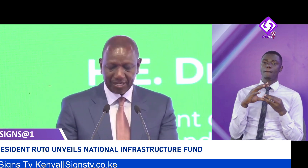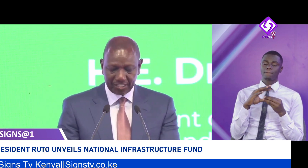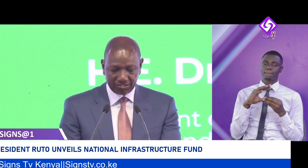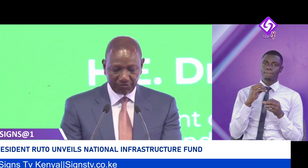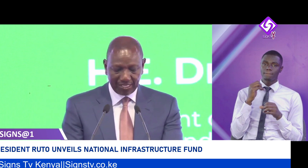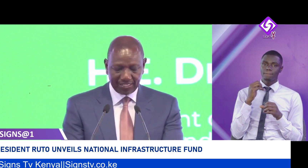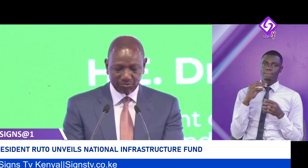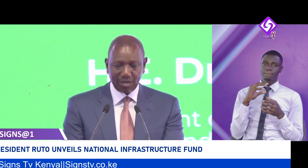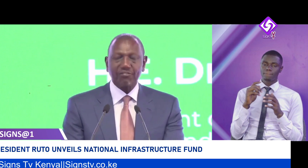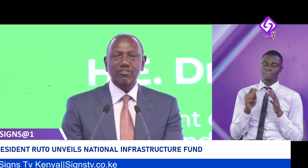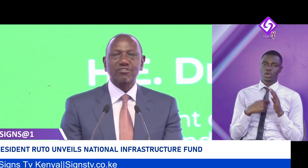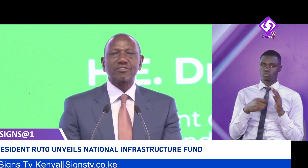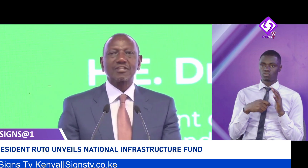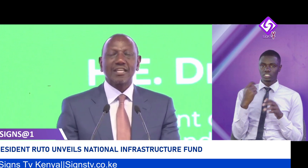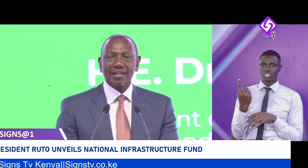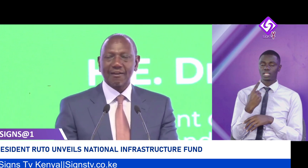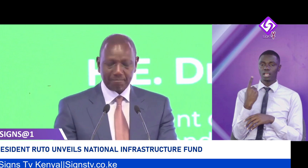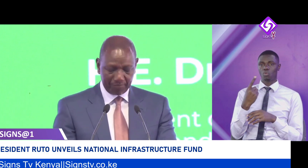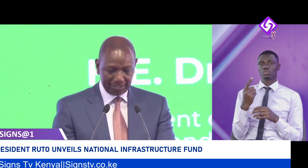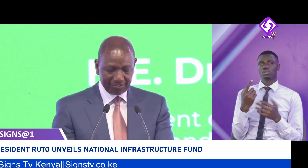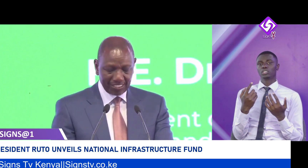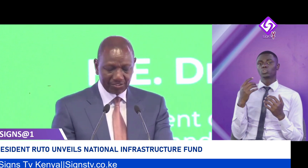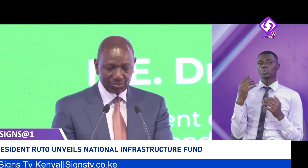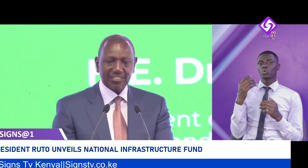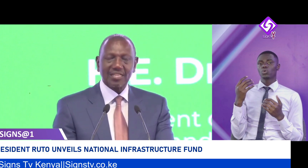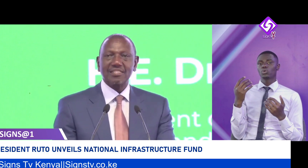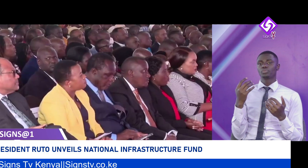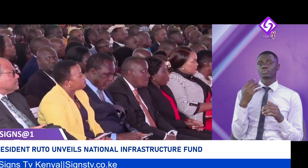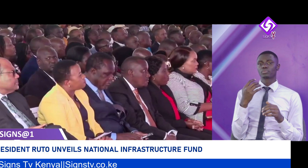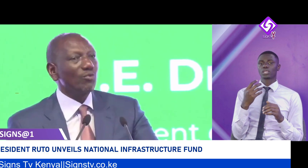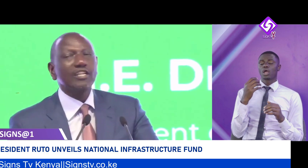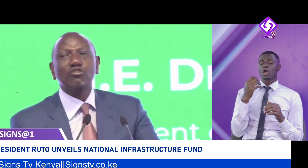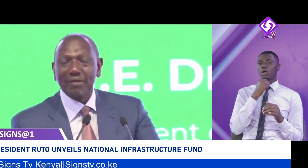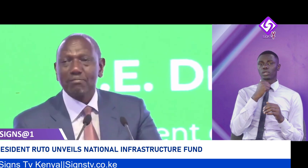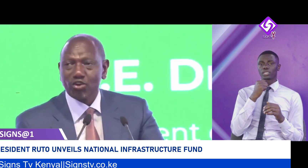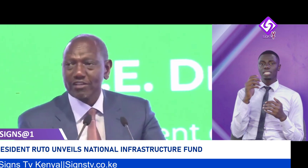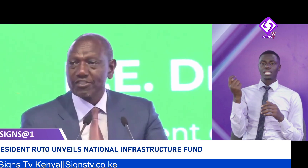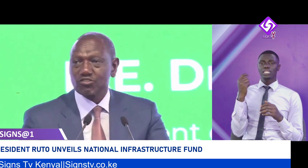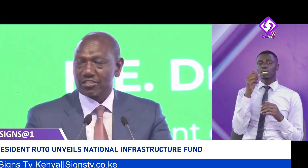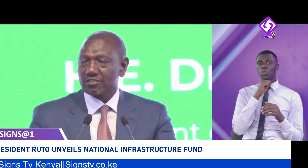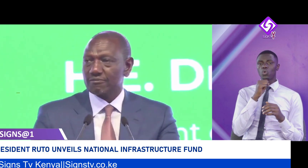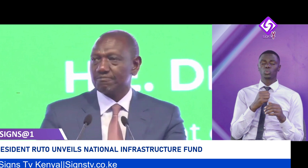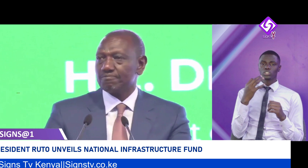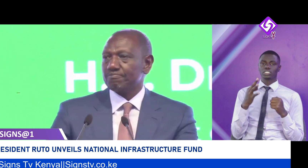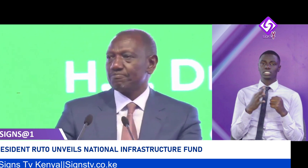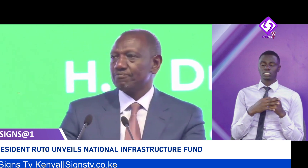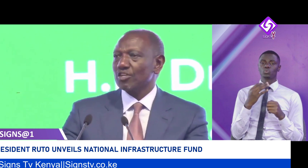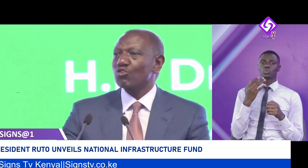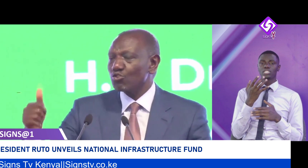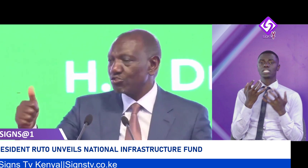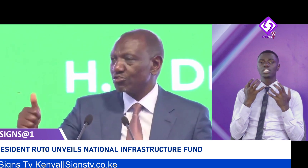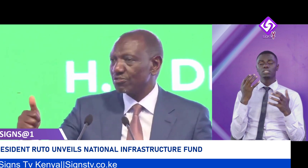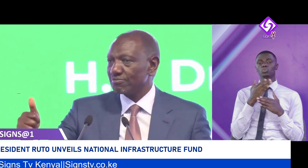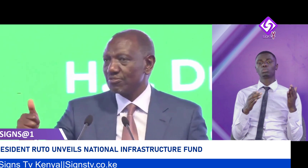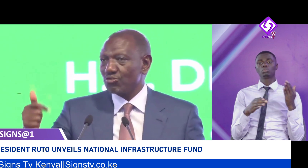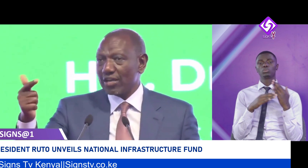average age of Kenya's workforce here is just 28 years. We need to build more infrastructure. Roads,